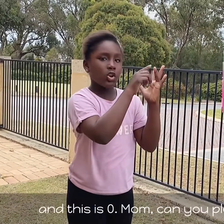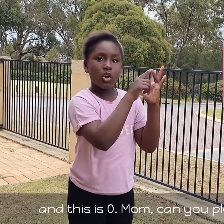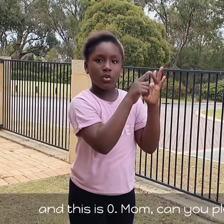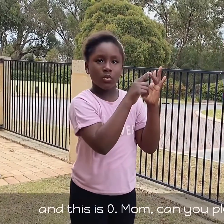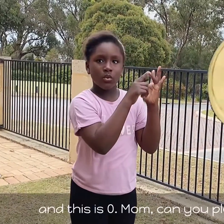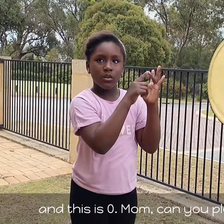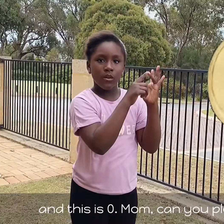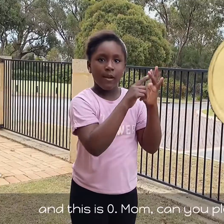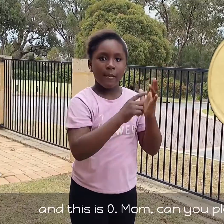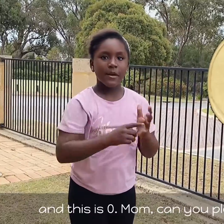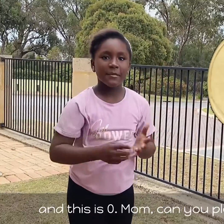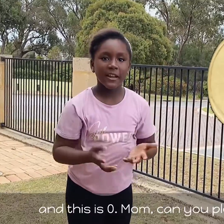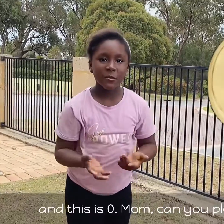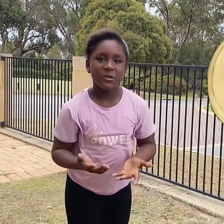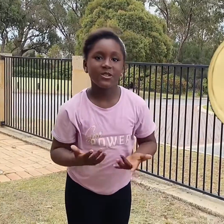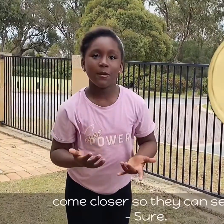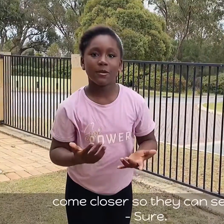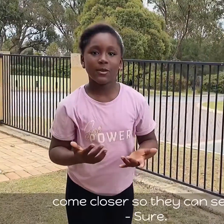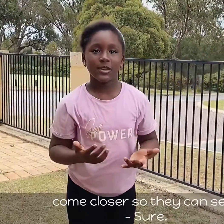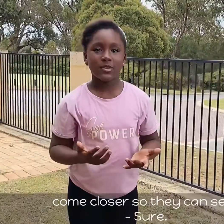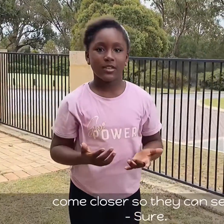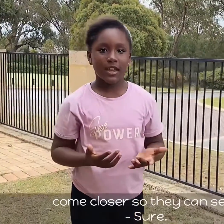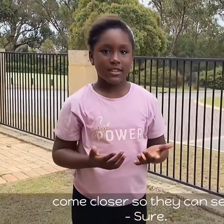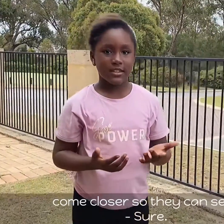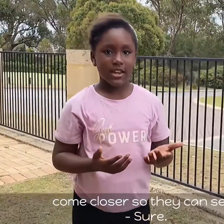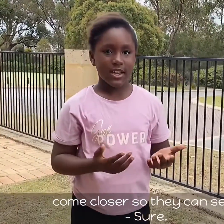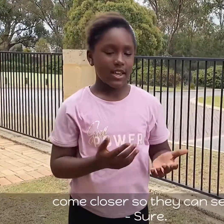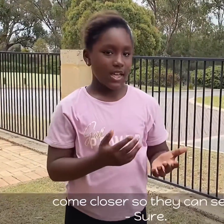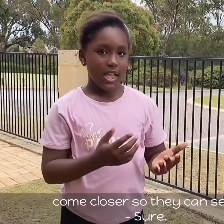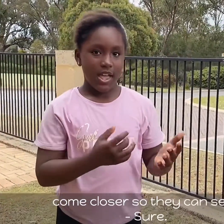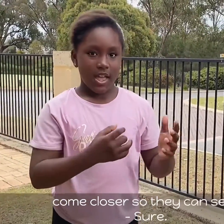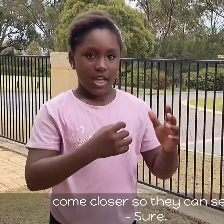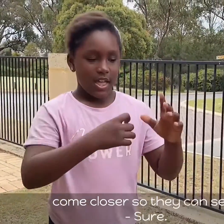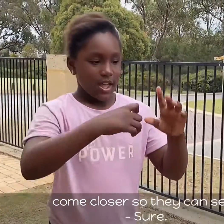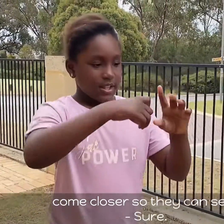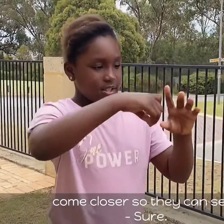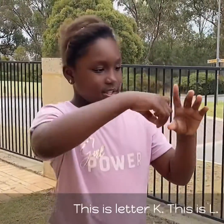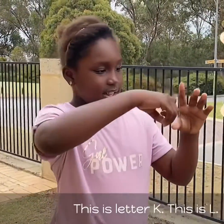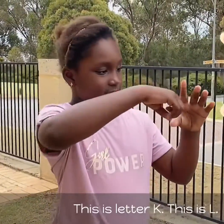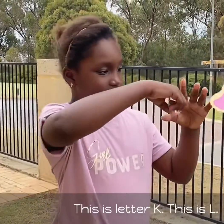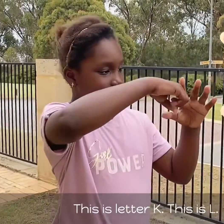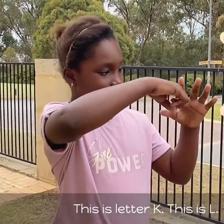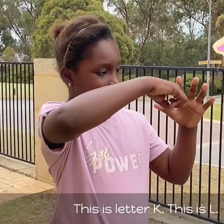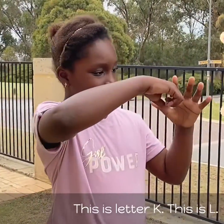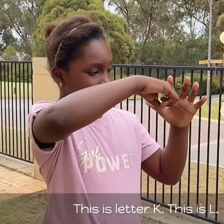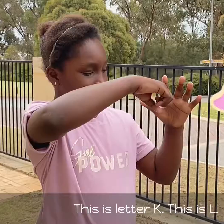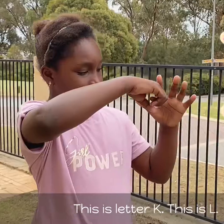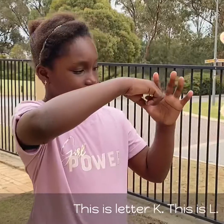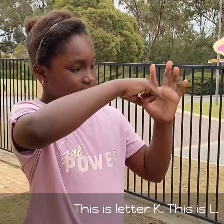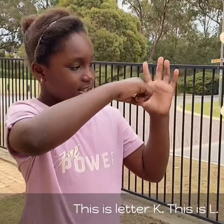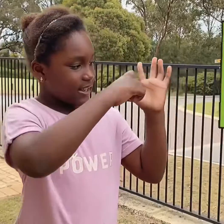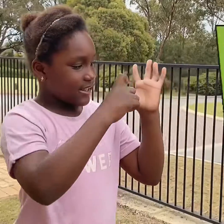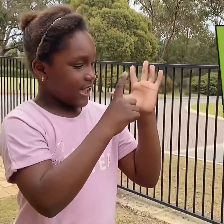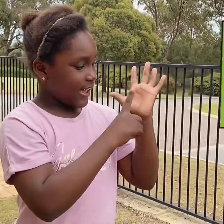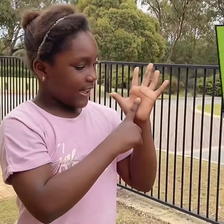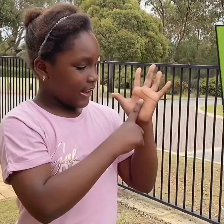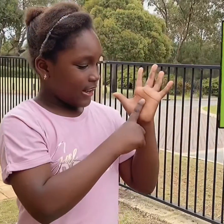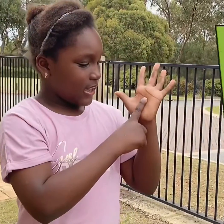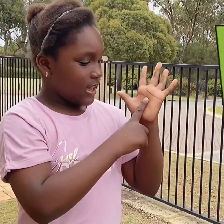O. Mom, can you please come closer so they can see? Sure. This is letter K, this is letter L, this